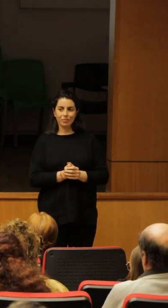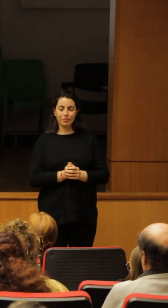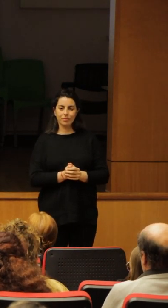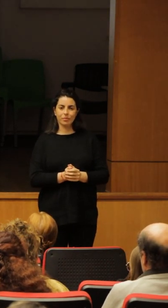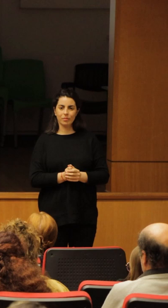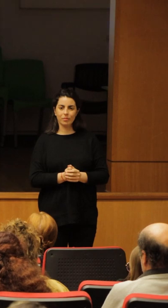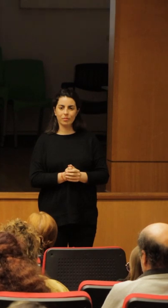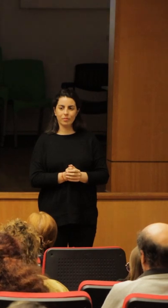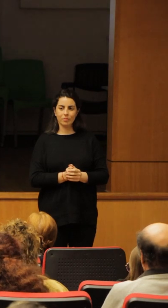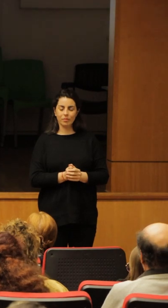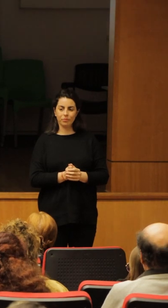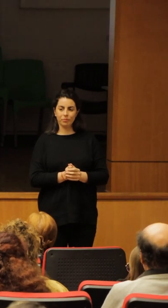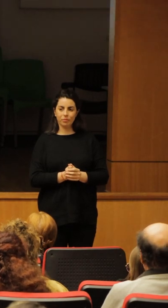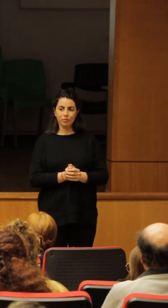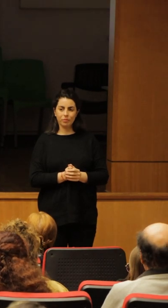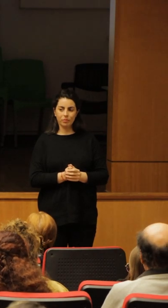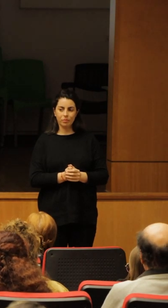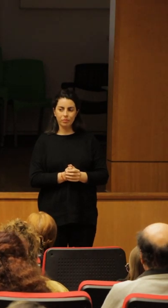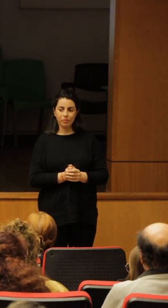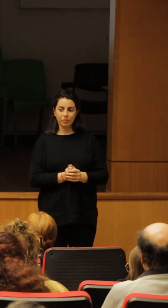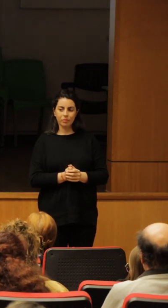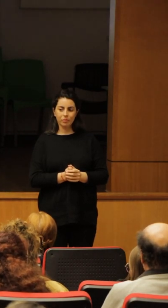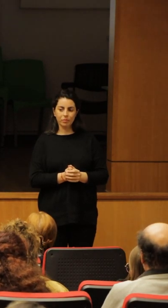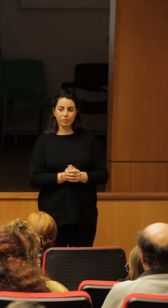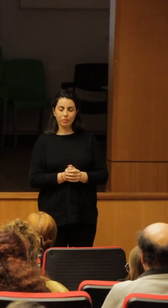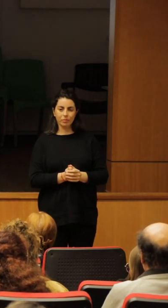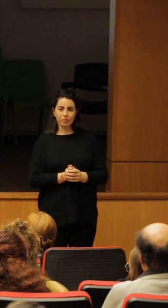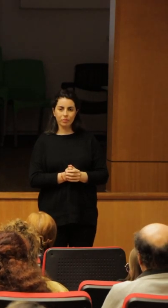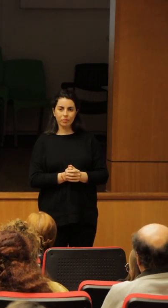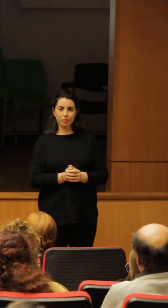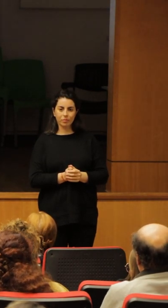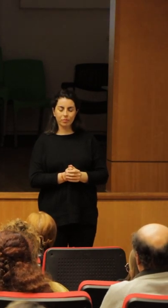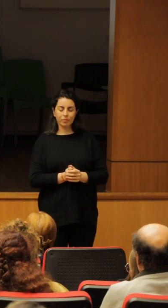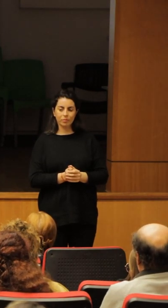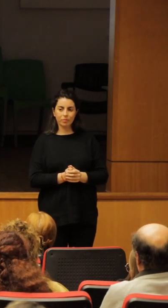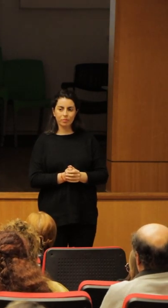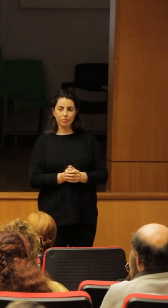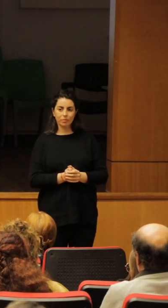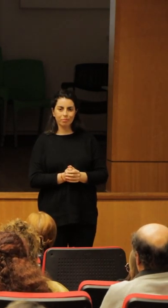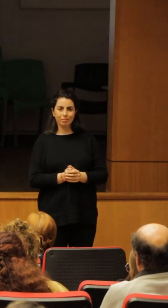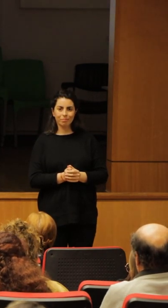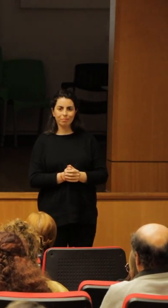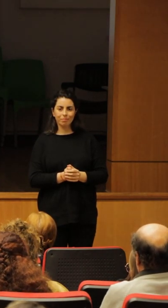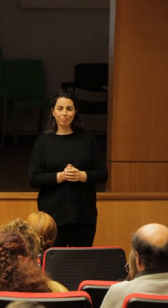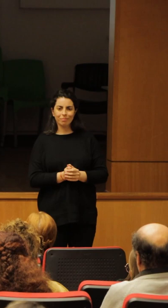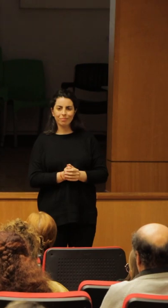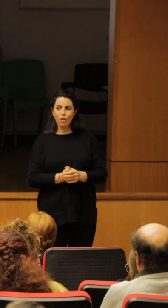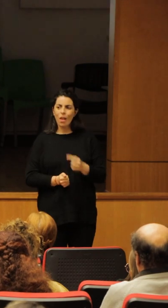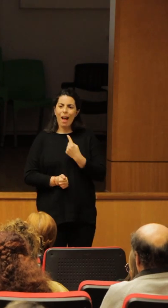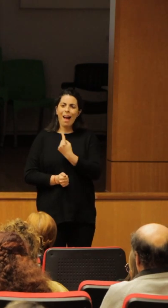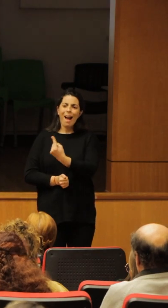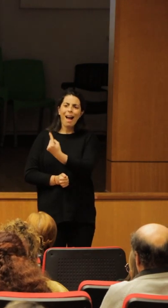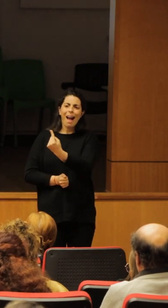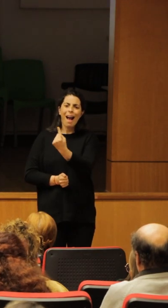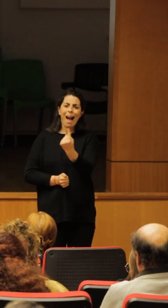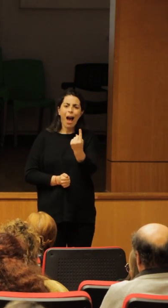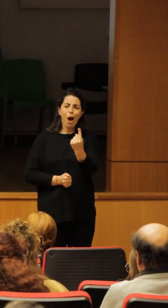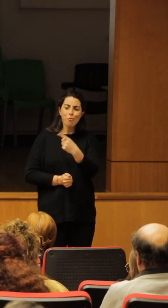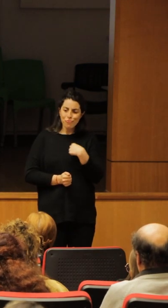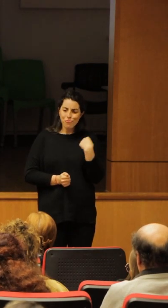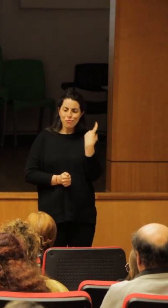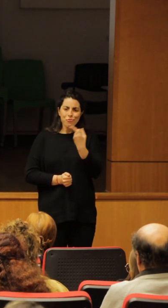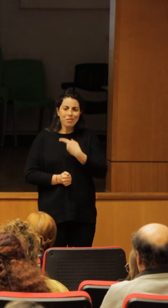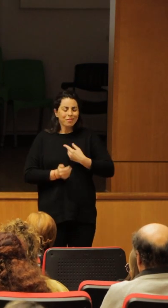or not, each of us, like I do, you do too, trust me, a metaphor of life. El punto es que cada uno de nosotros, lo queramos o